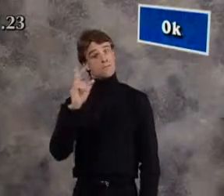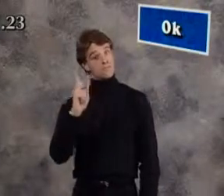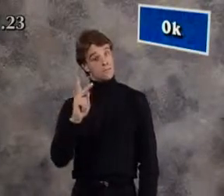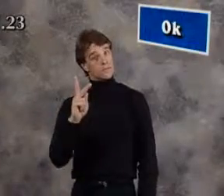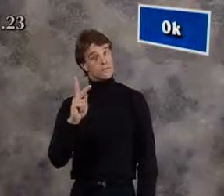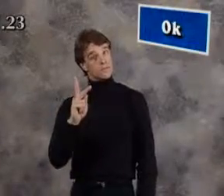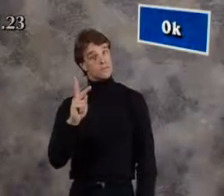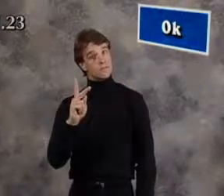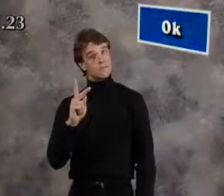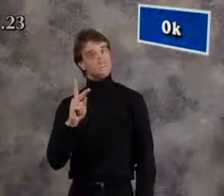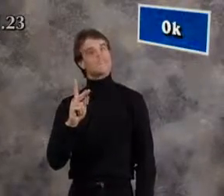Okay.